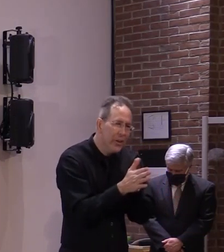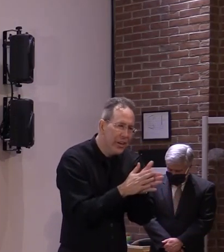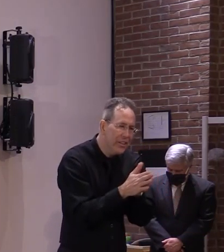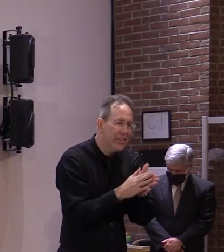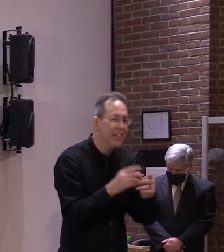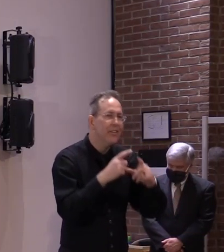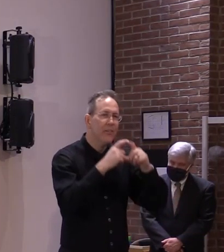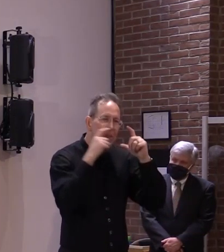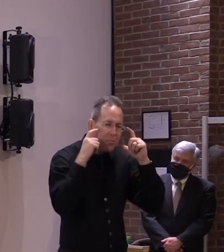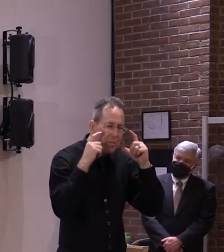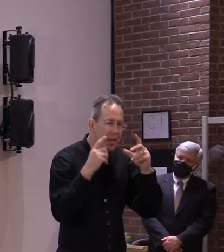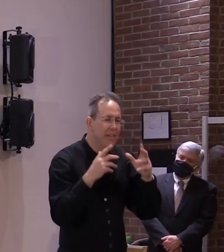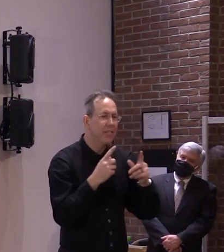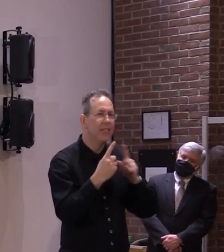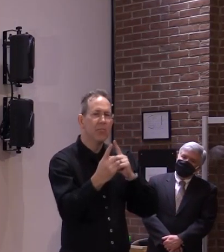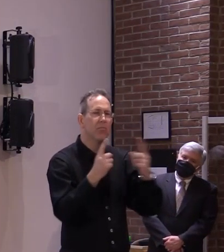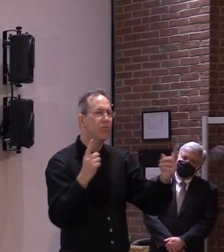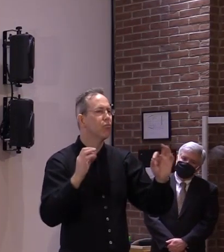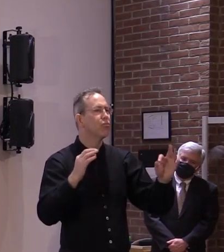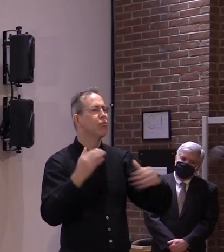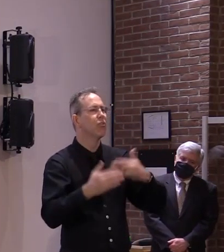including the flu.